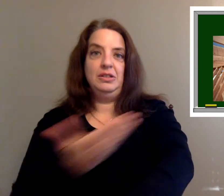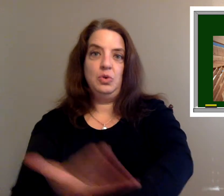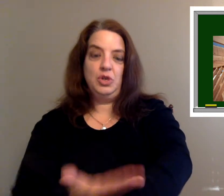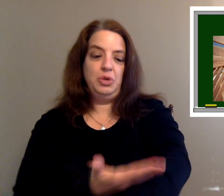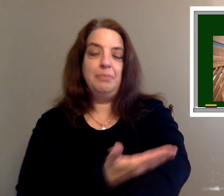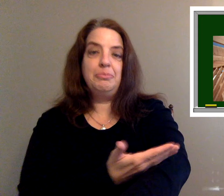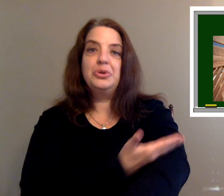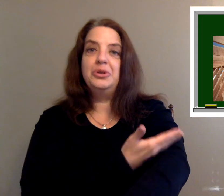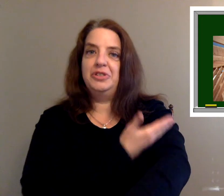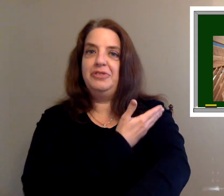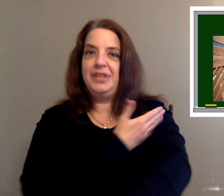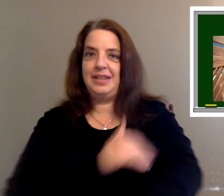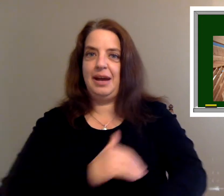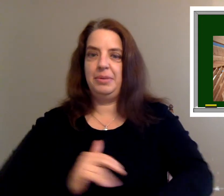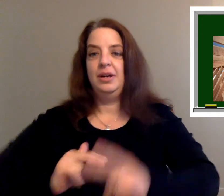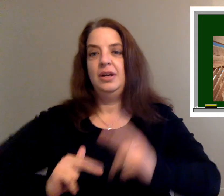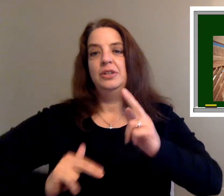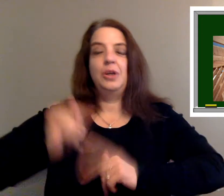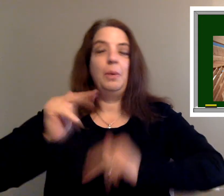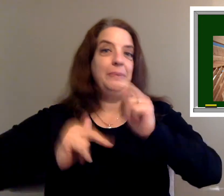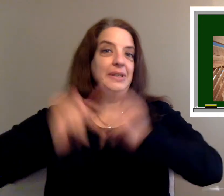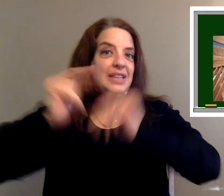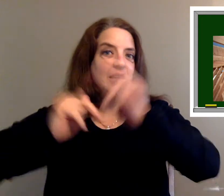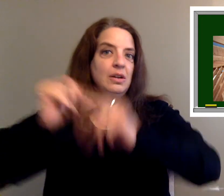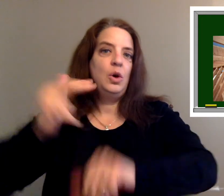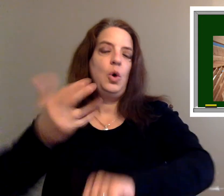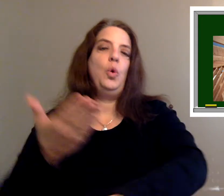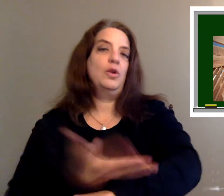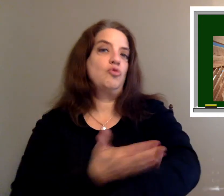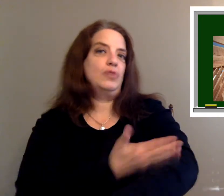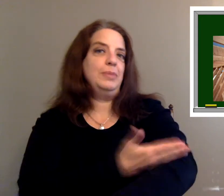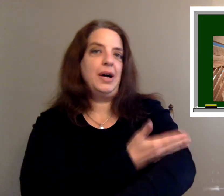to improve, to fix up. So building or remodeling.